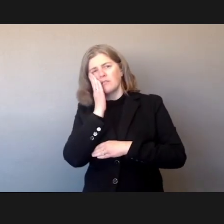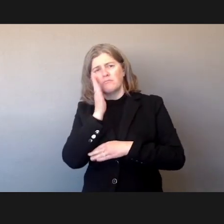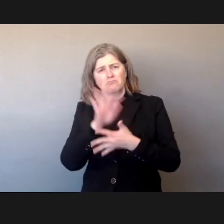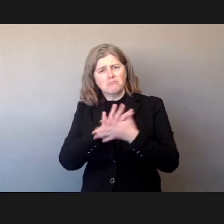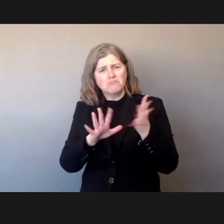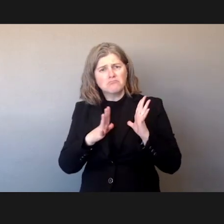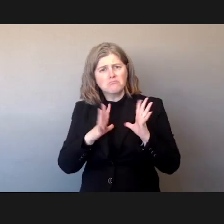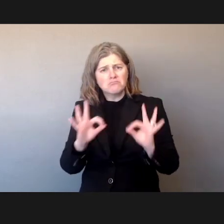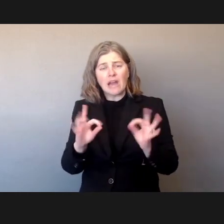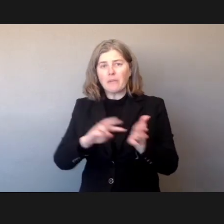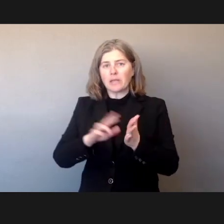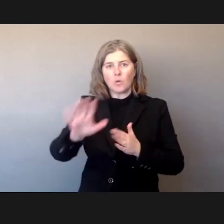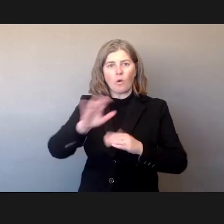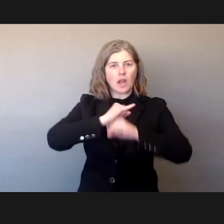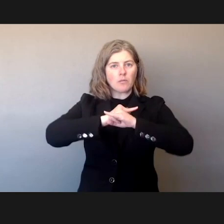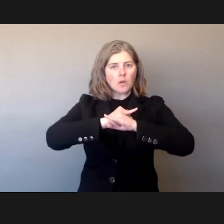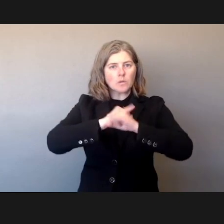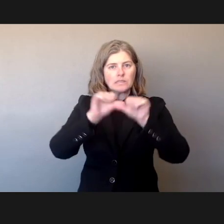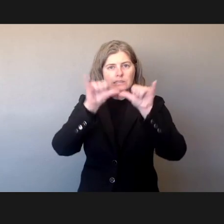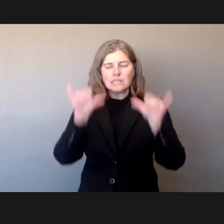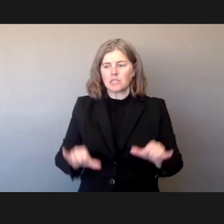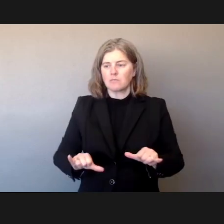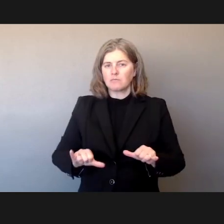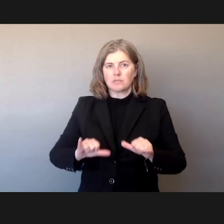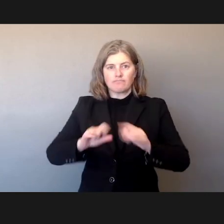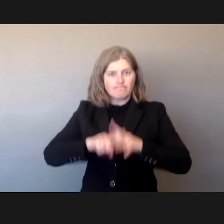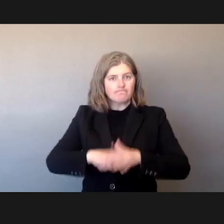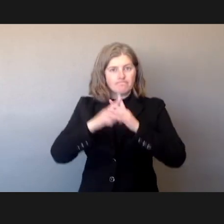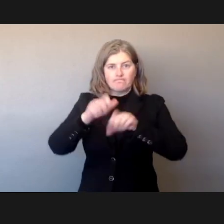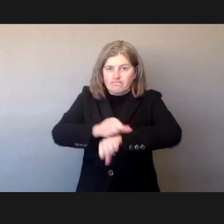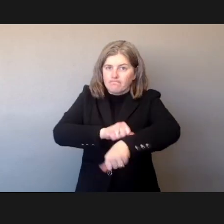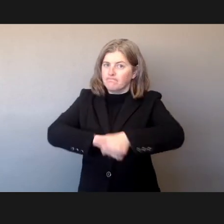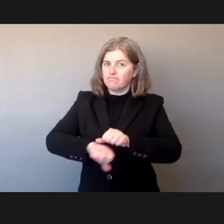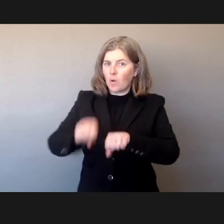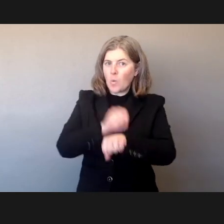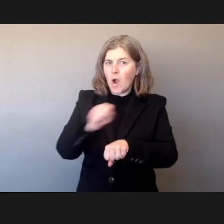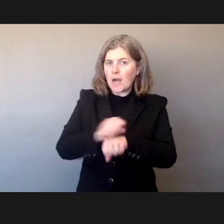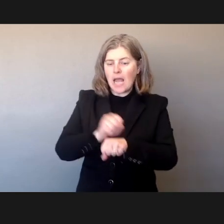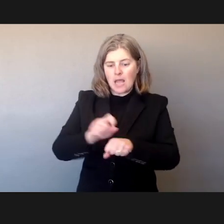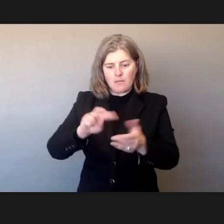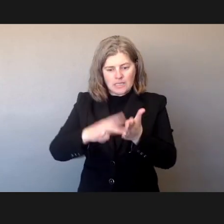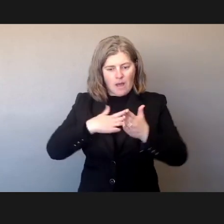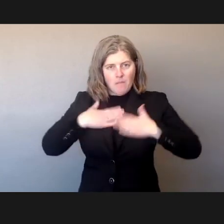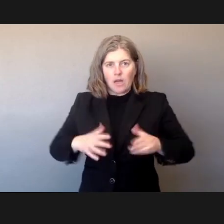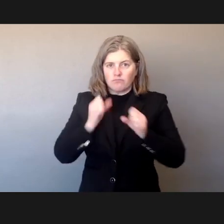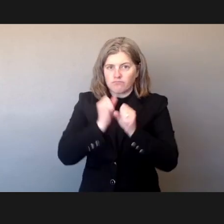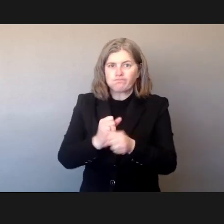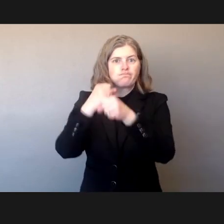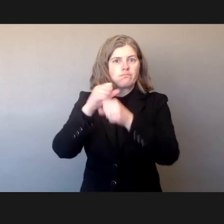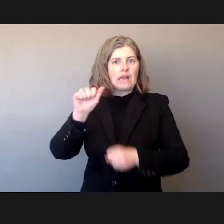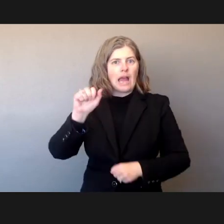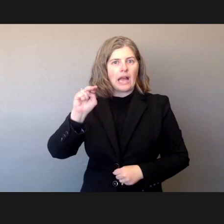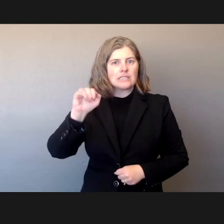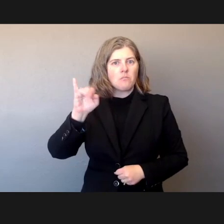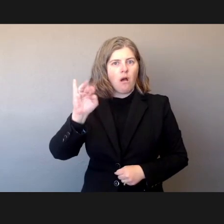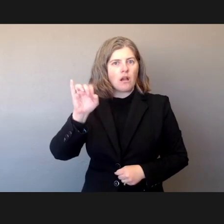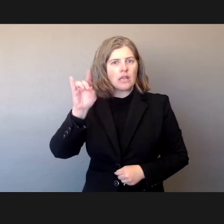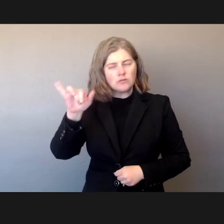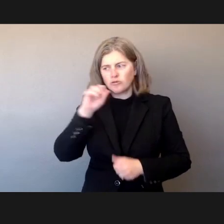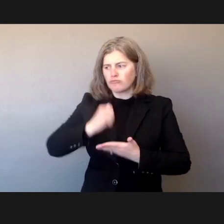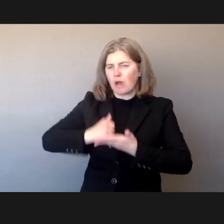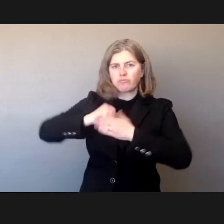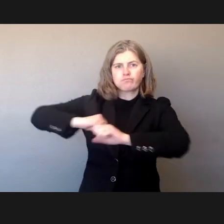things. It means that your immune system is kicking back in, you're multiplying, producing antibodies to COVID that will protect